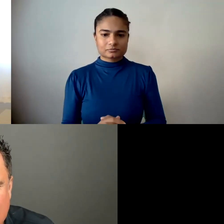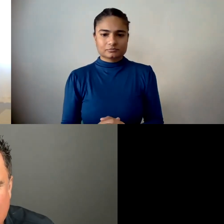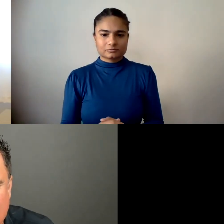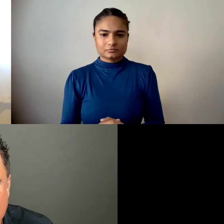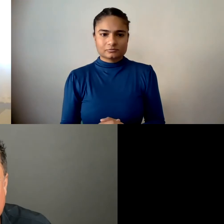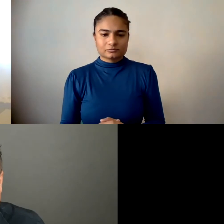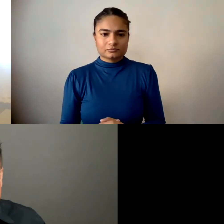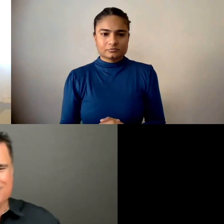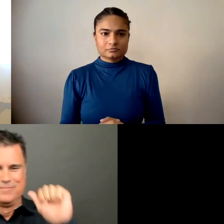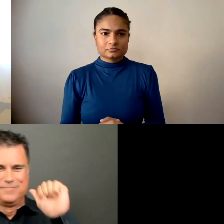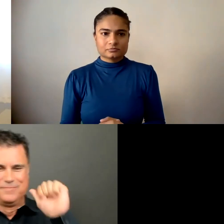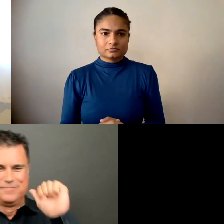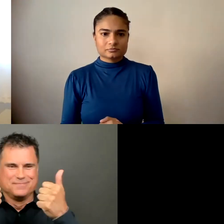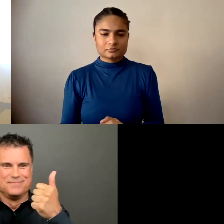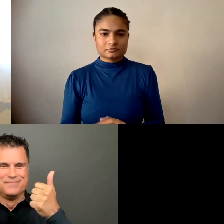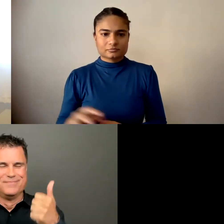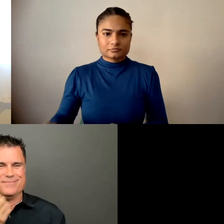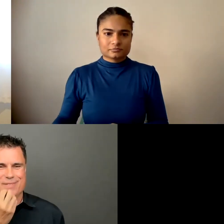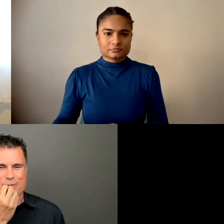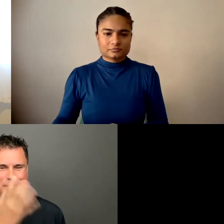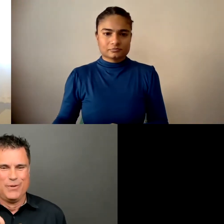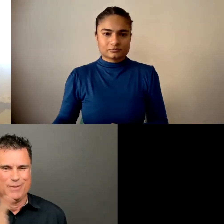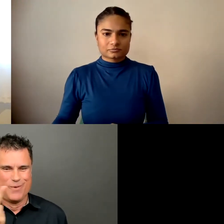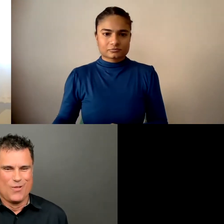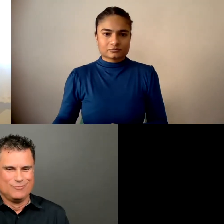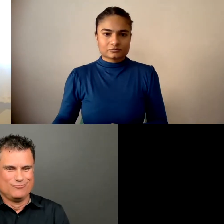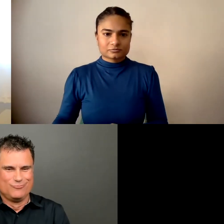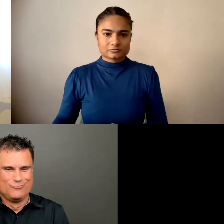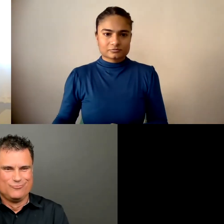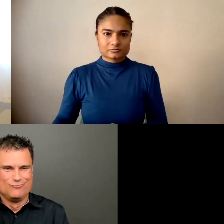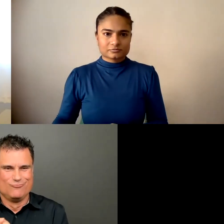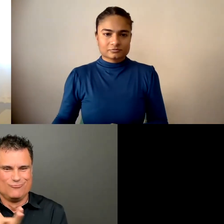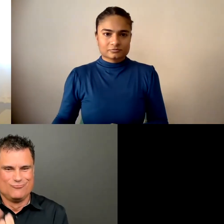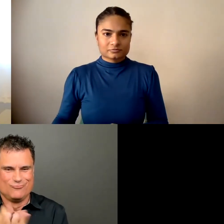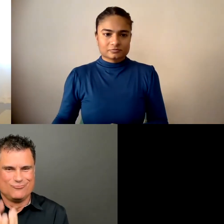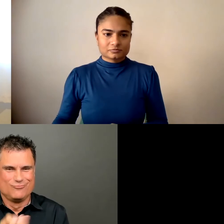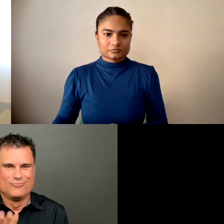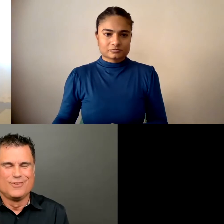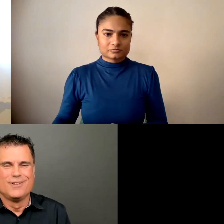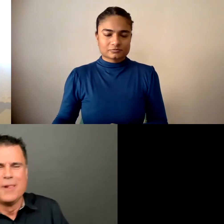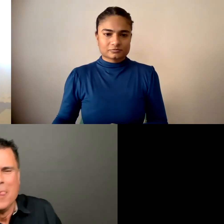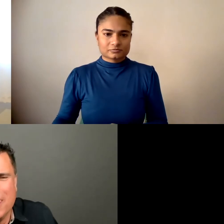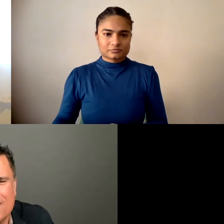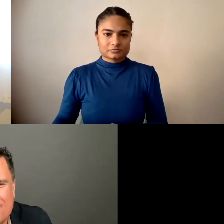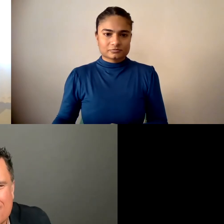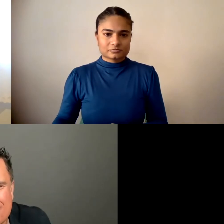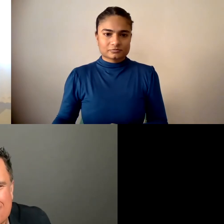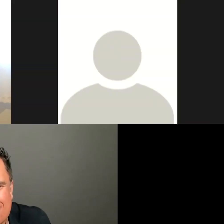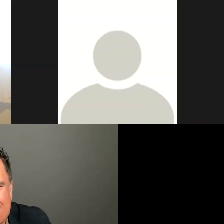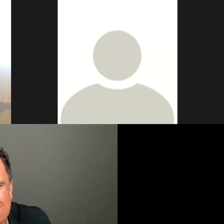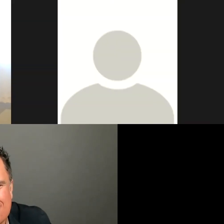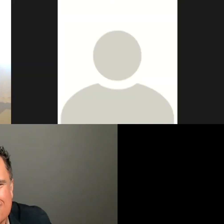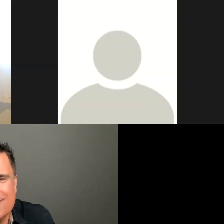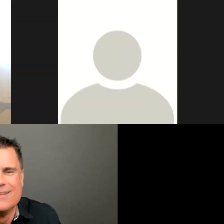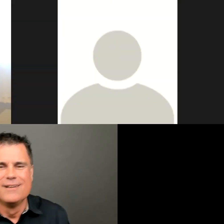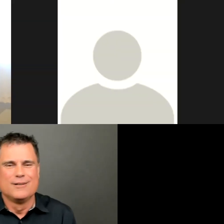Okay. Hi. Sorry. The moderator has come on. Thank you for your presentation.